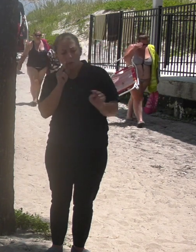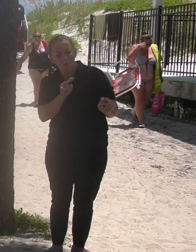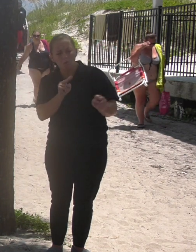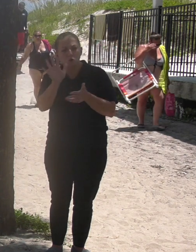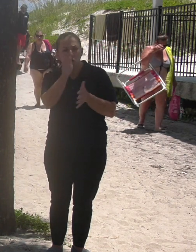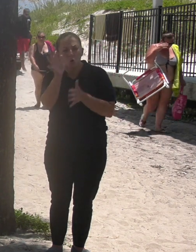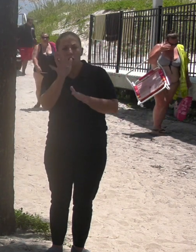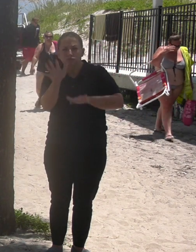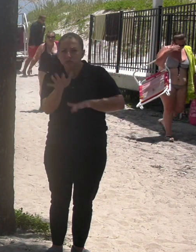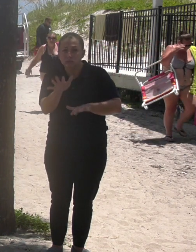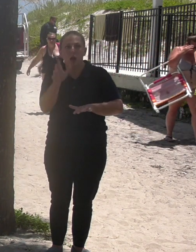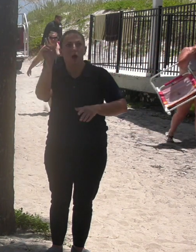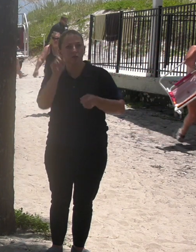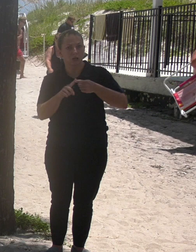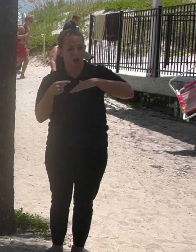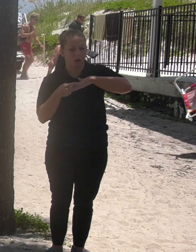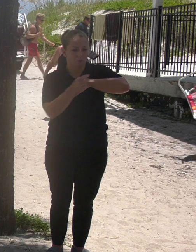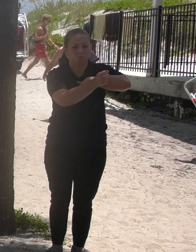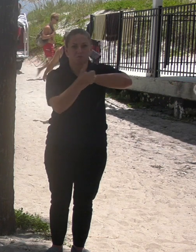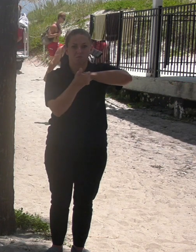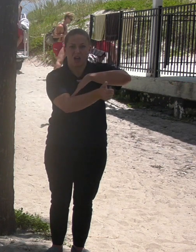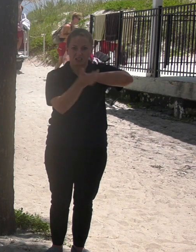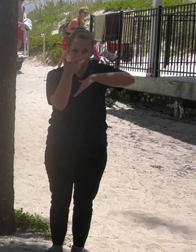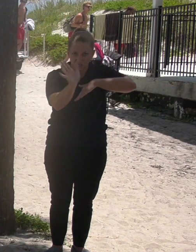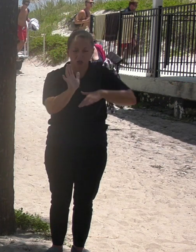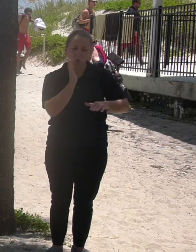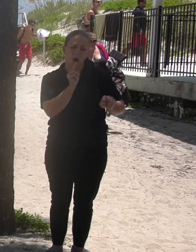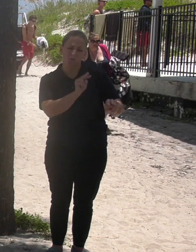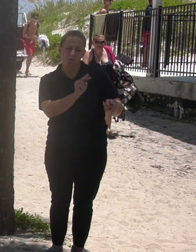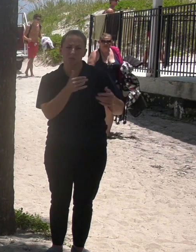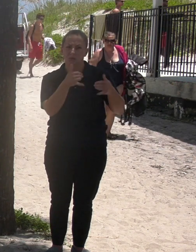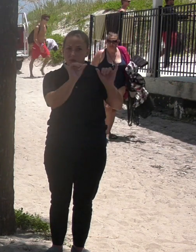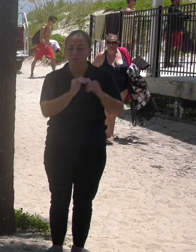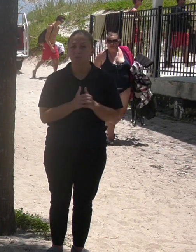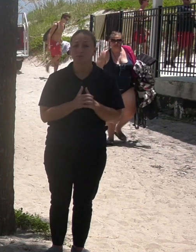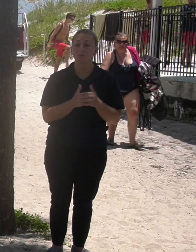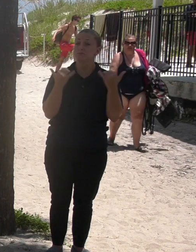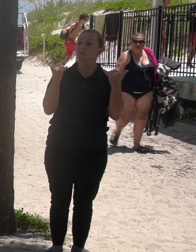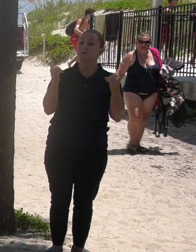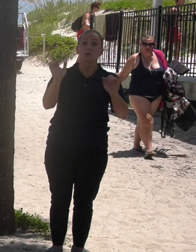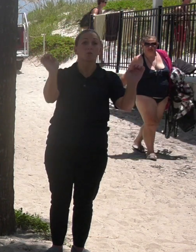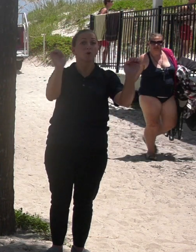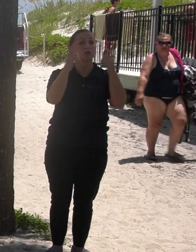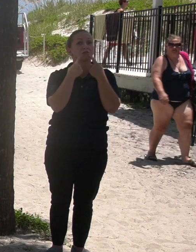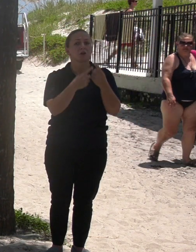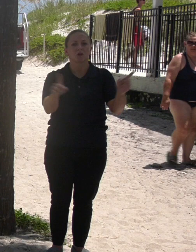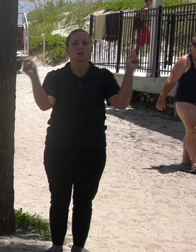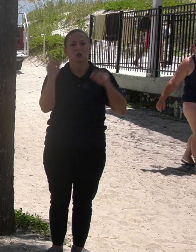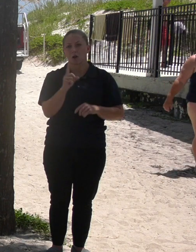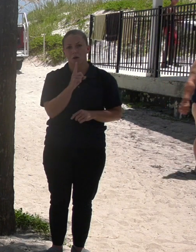our region until the storm has passed. At this time, there are no expected changes regarding emergency declarations